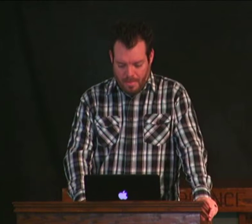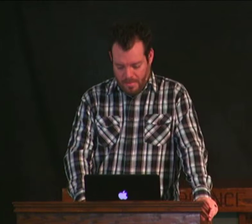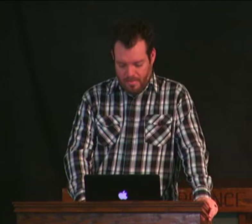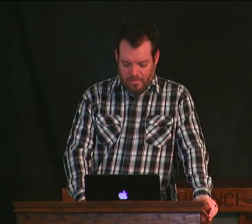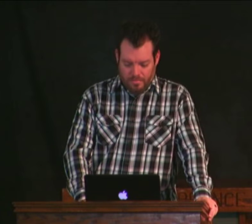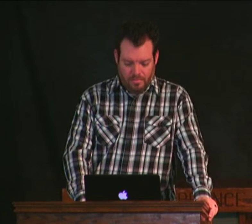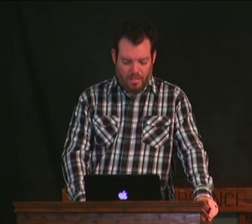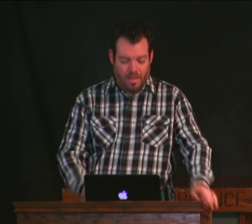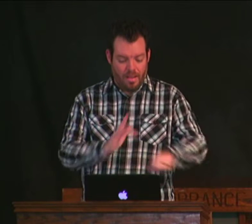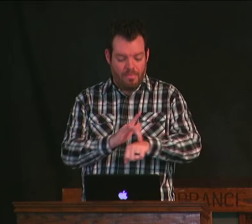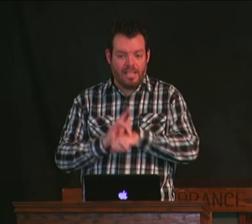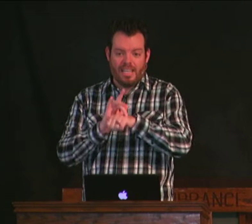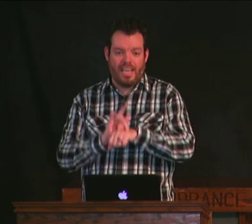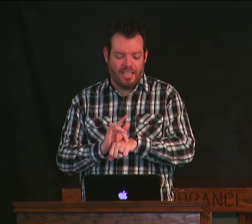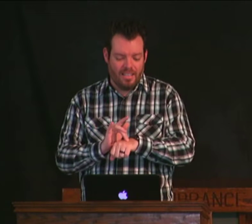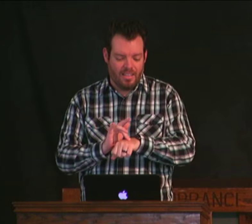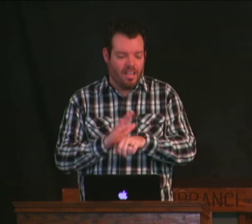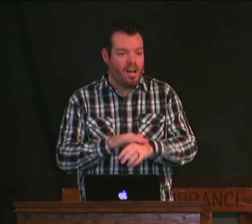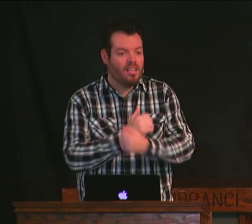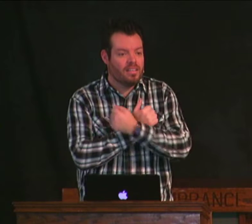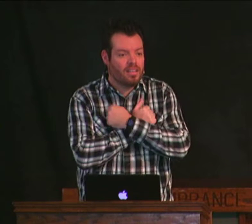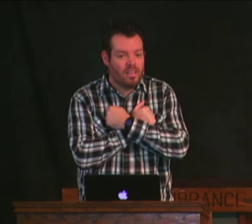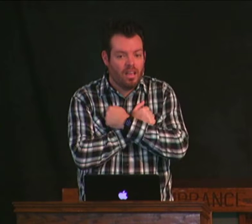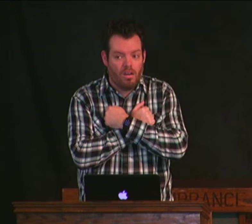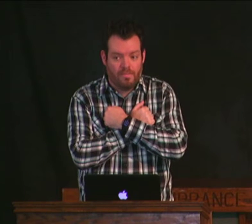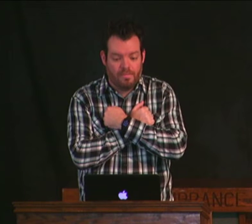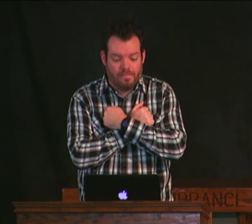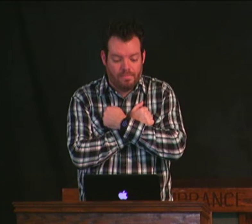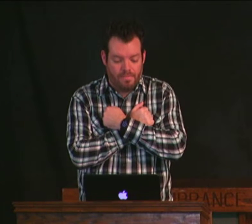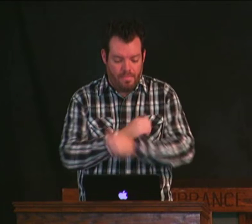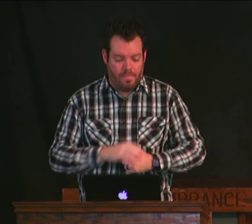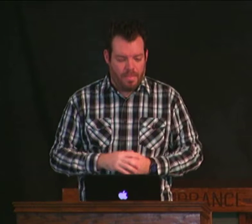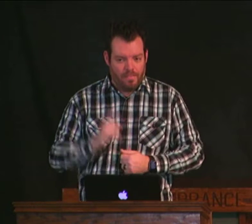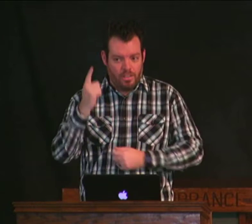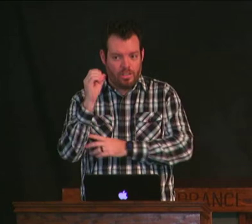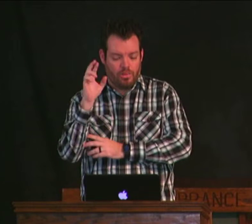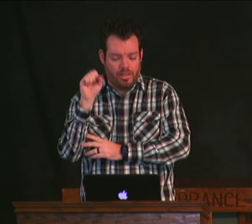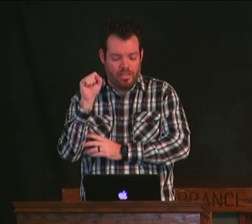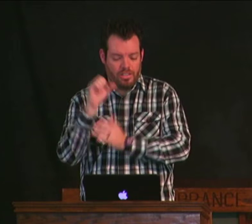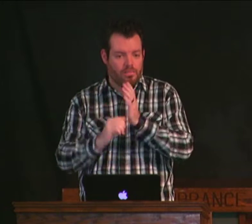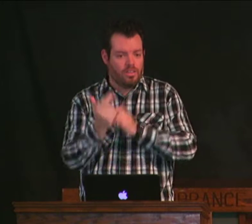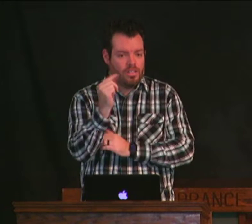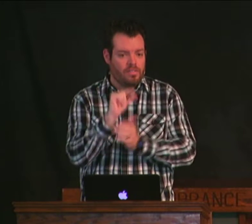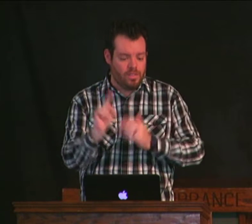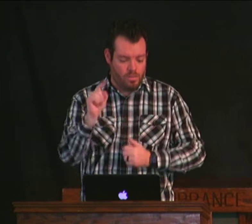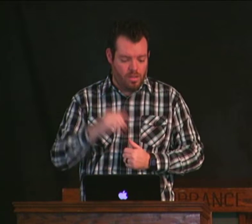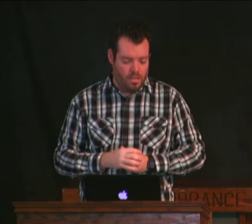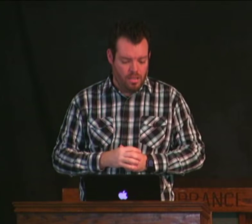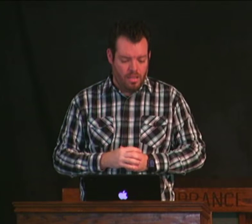Meditate on love. 1 Corinthians chapter 13, verse 1.